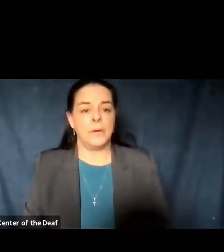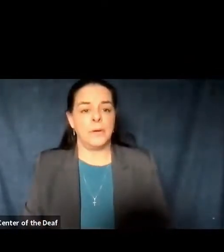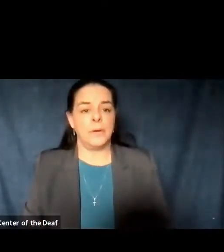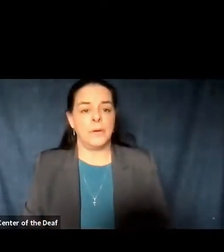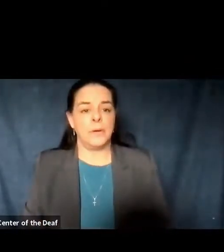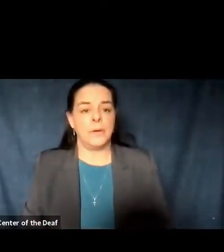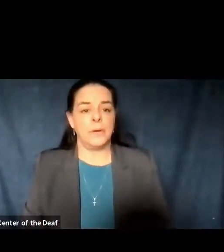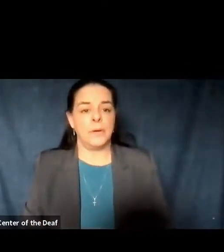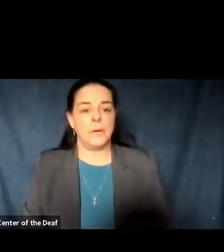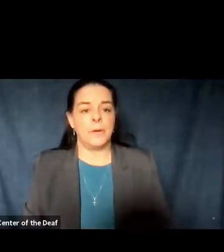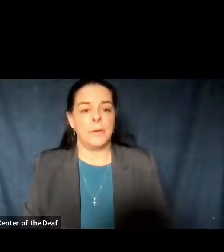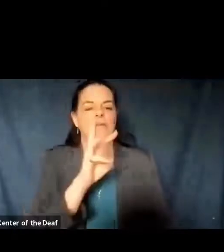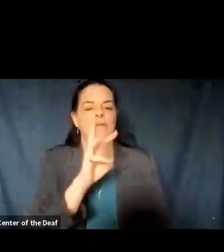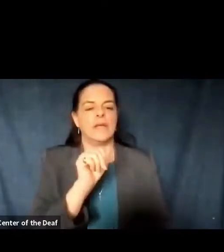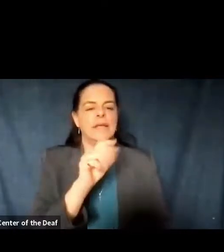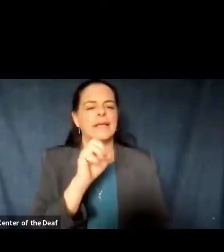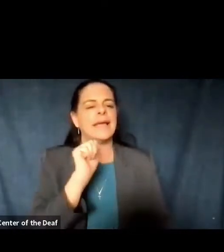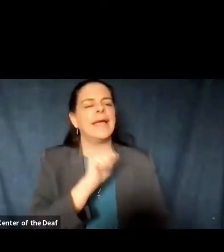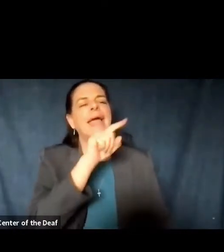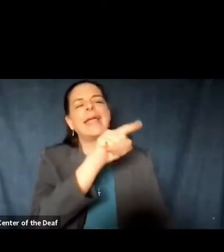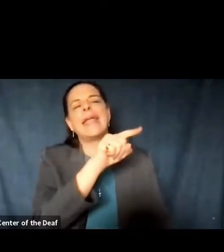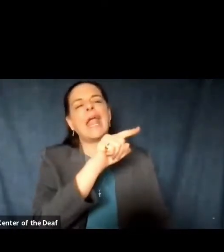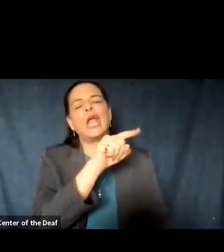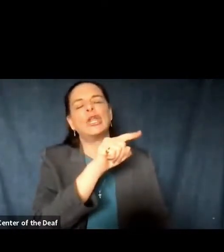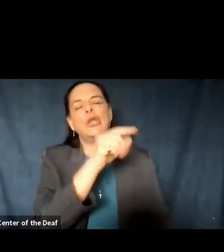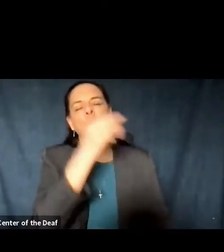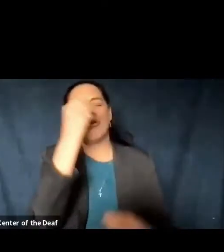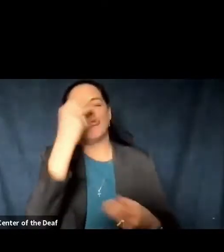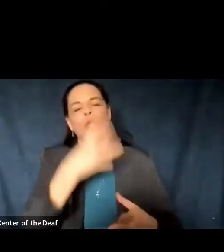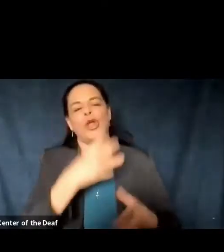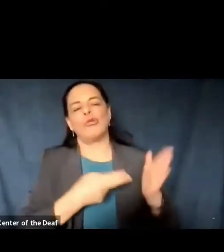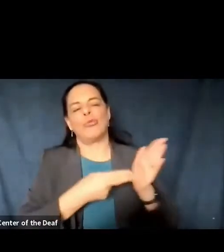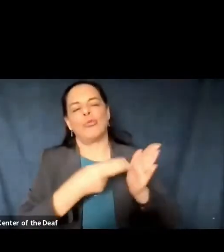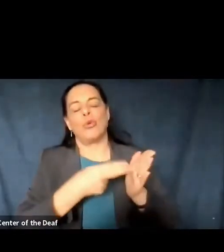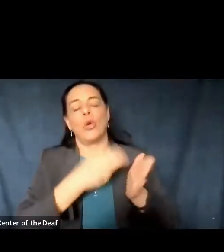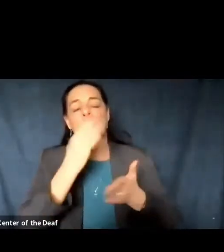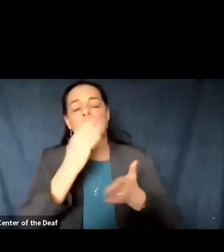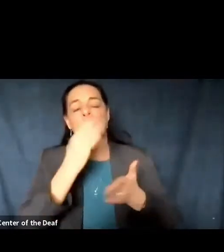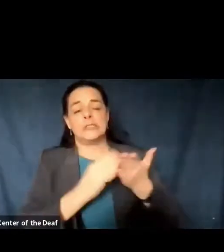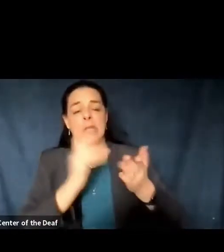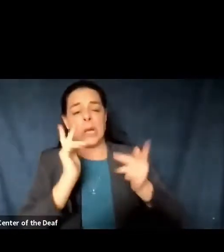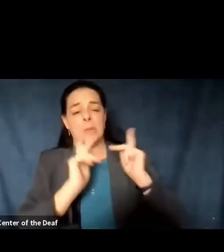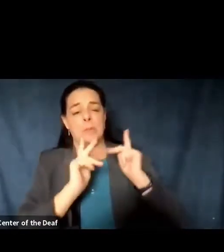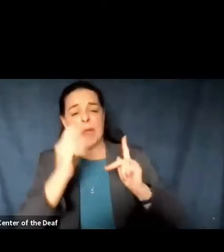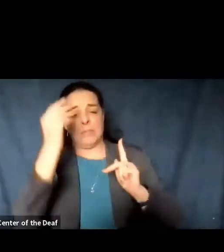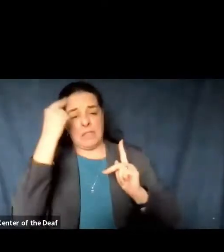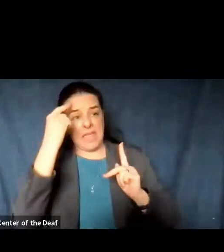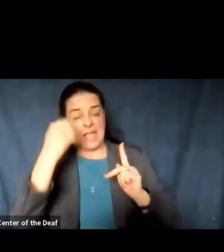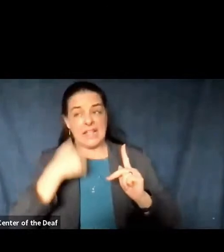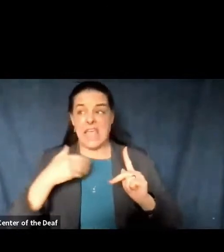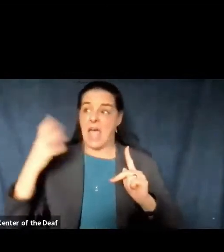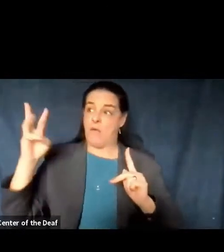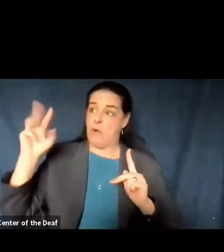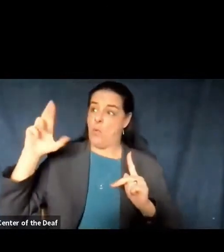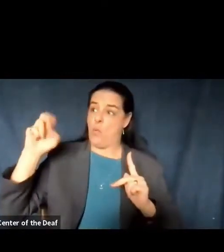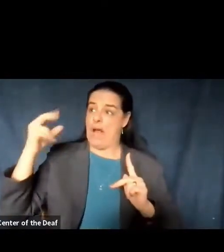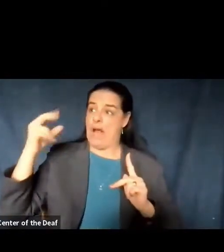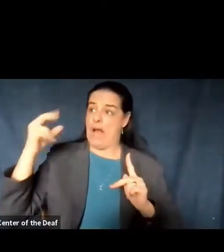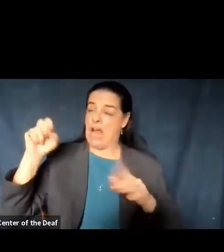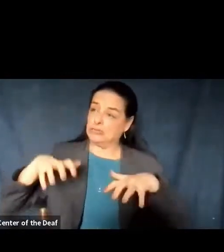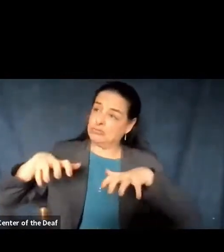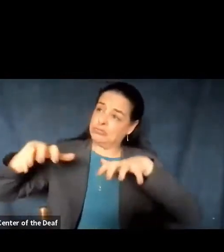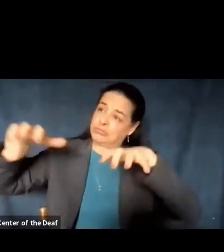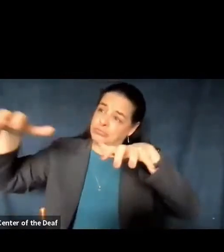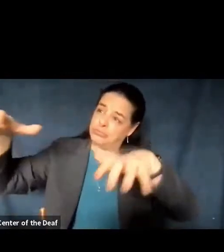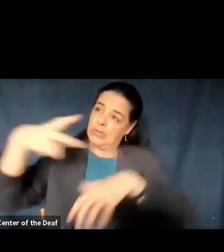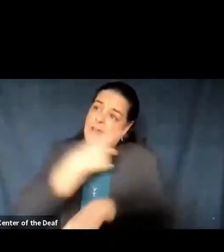From Jeff with WATE, can you dispel a myth for us? Some folks seem to think there's a warehouse full of vaccine waiting, or just that the